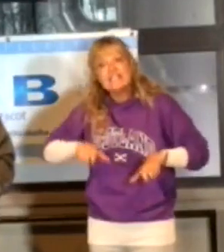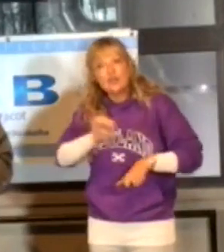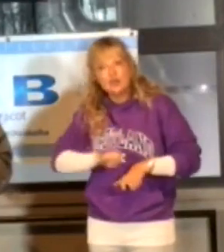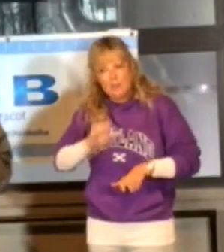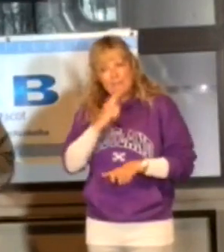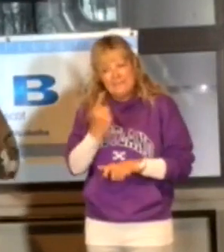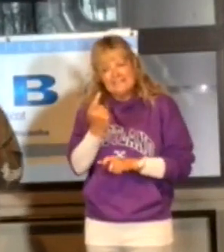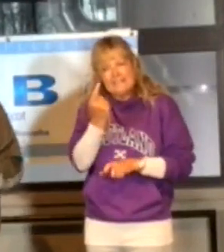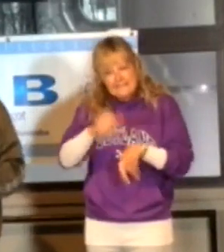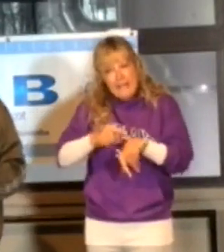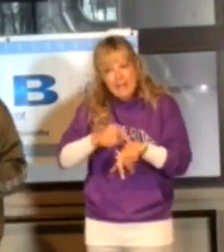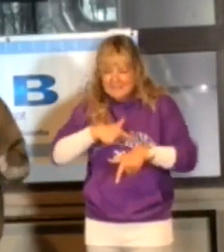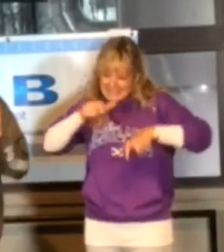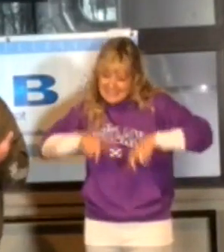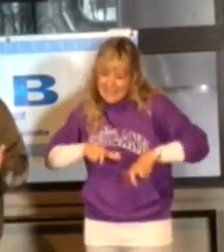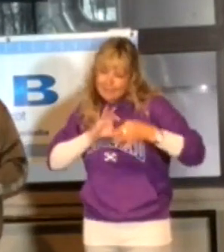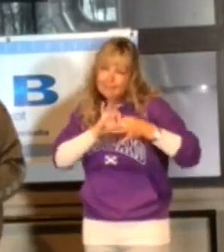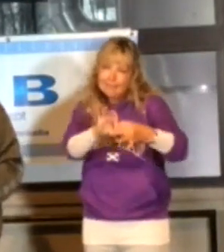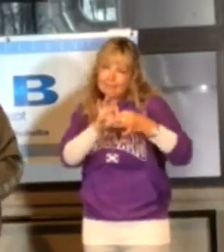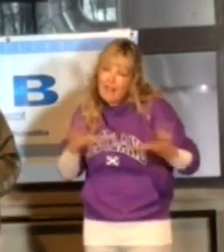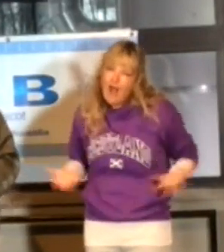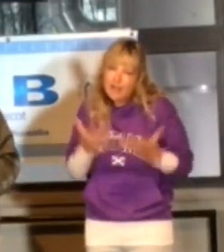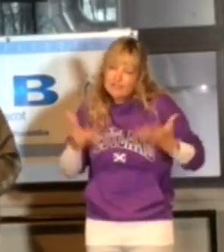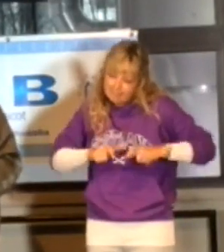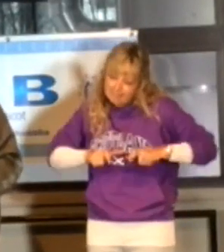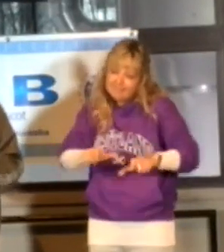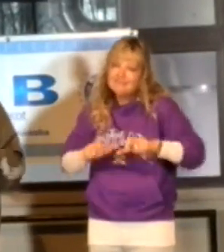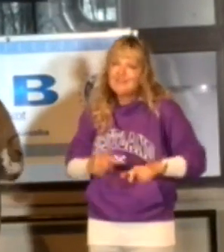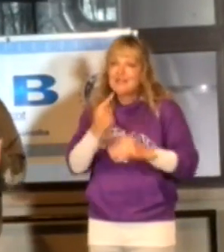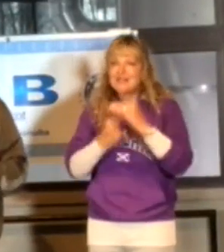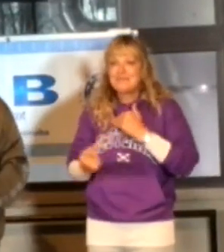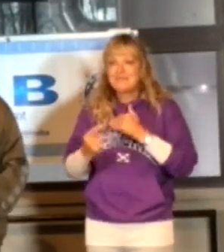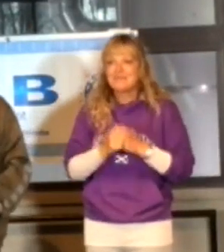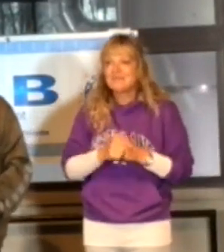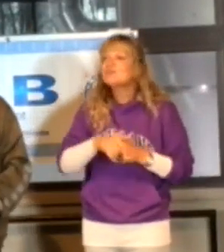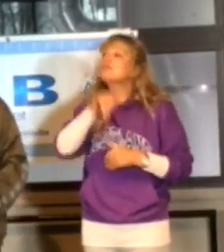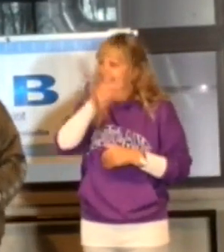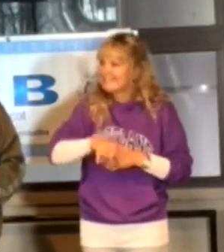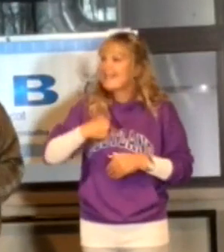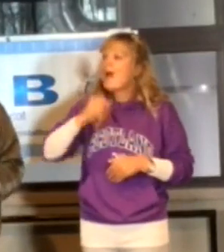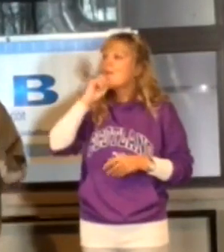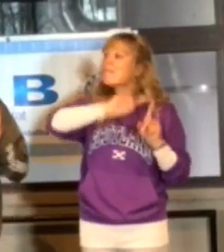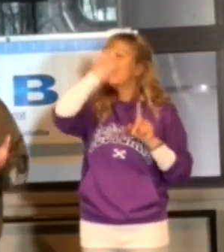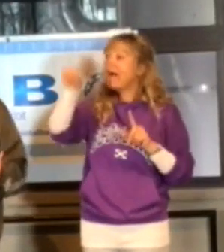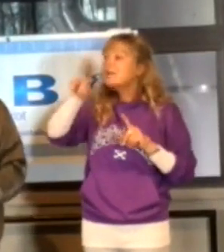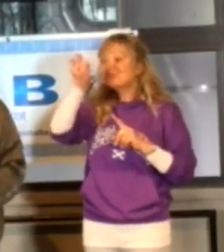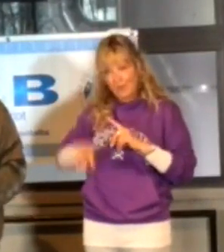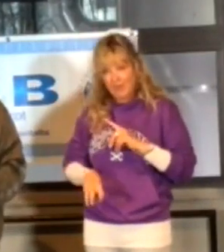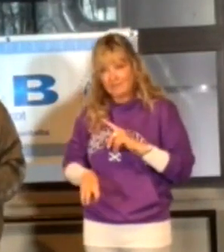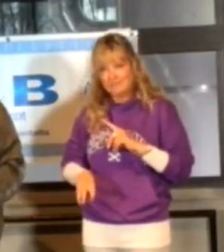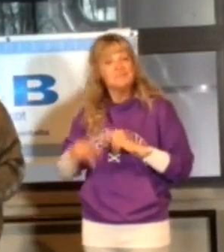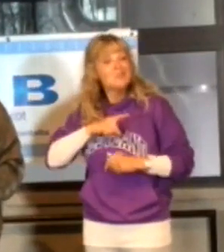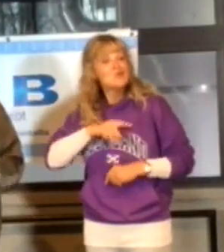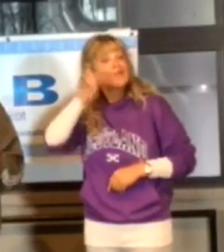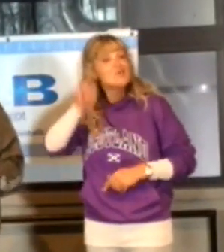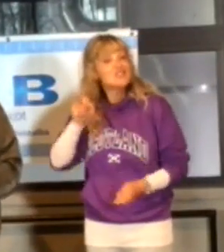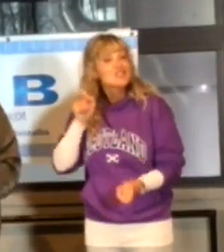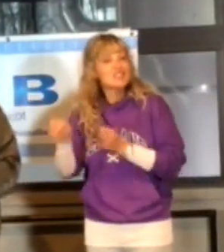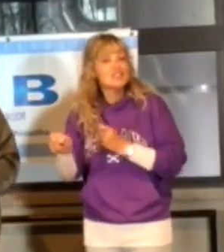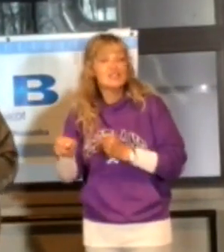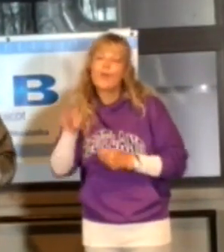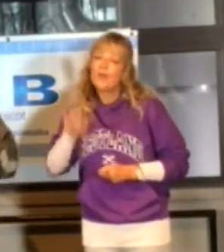there. Stay with us, encourage us. So yes, we will be going back to Wales from here, because Wales is changing and Wales needs